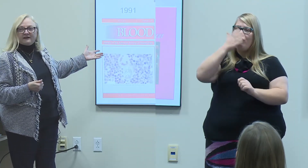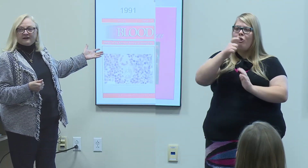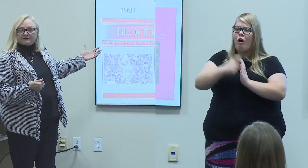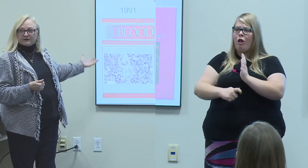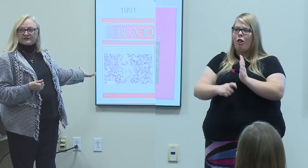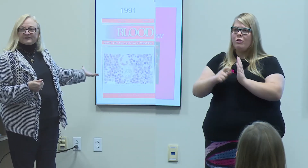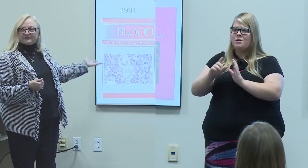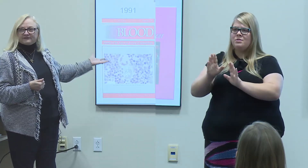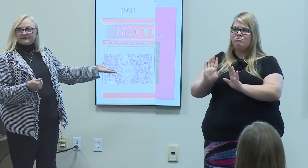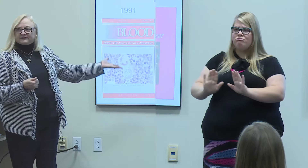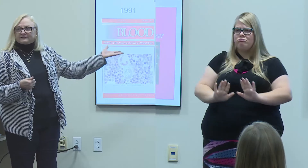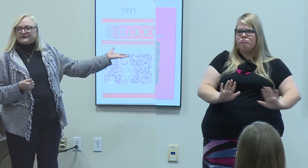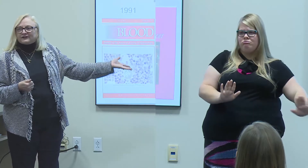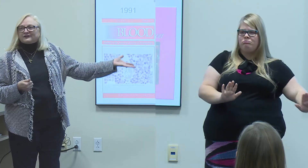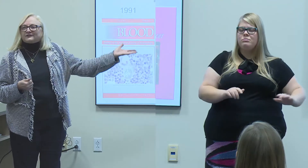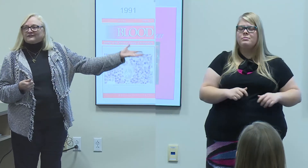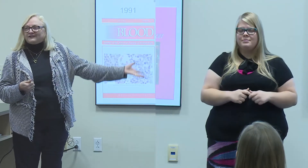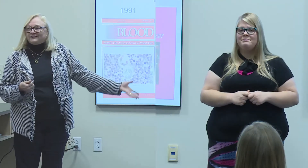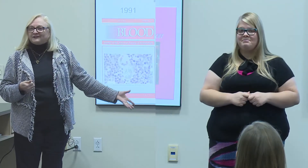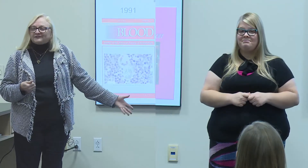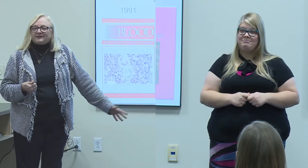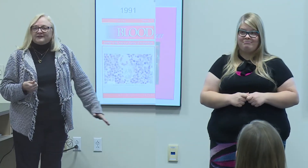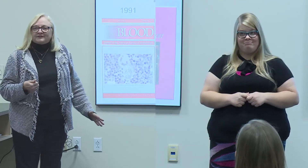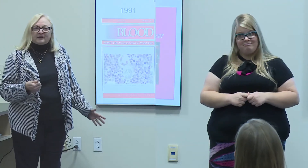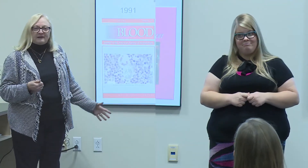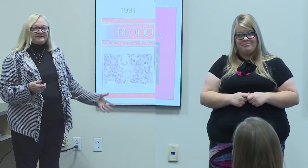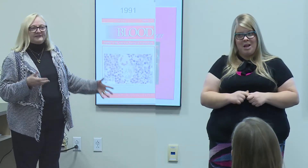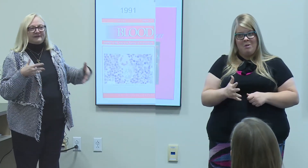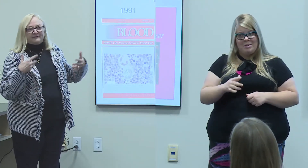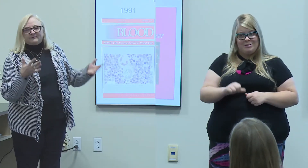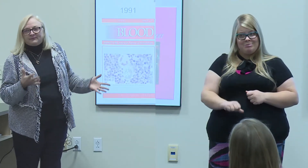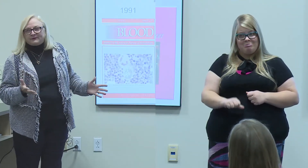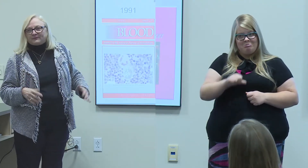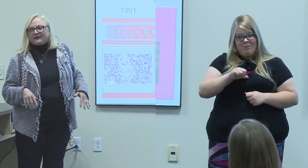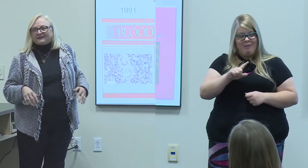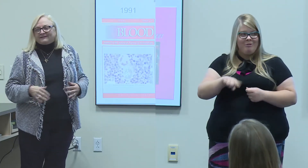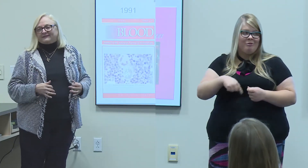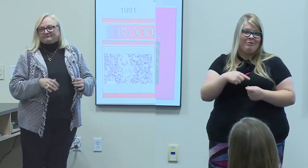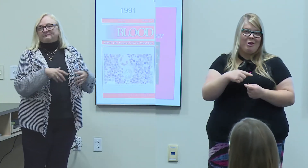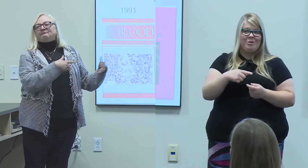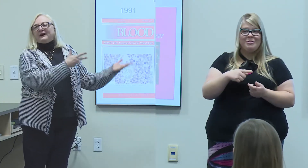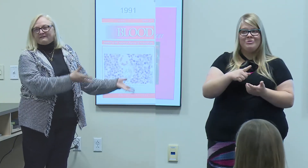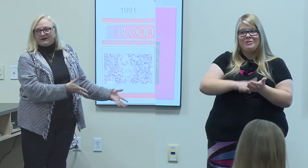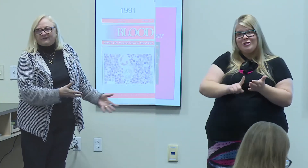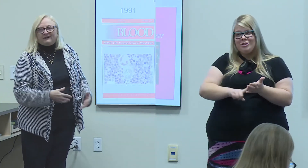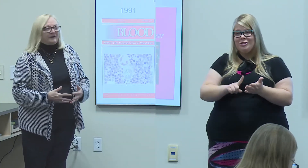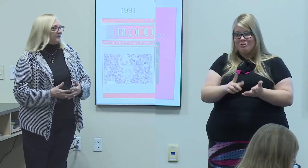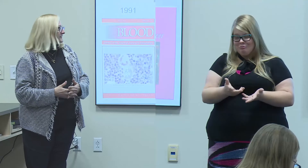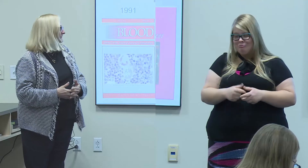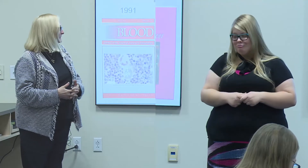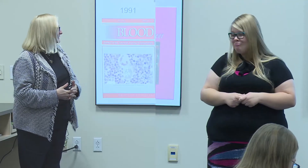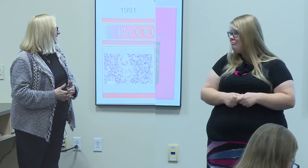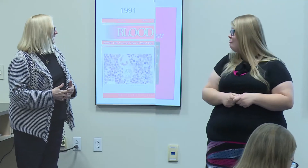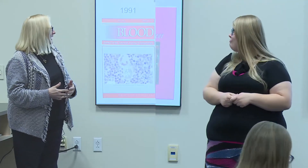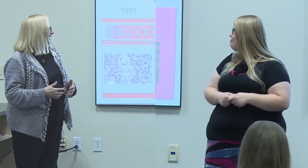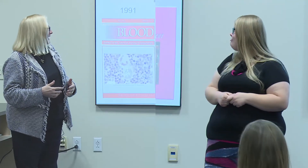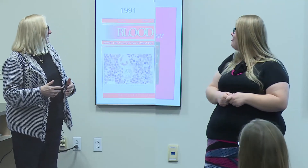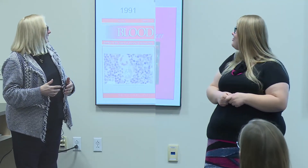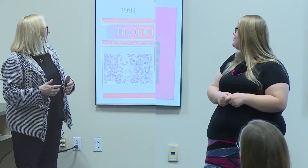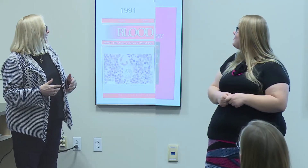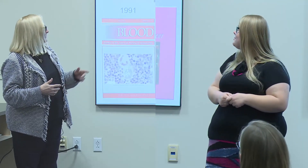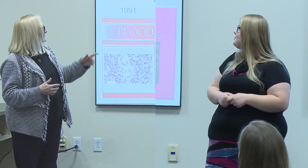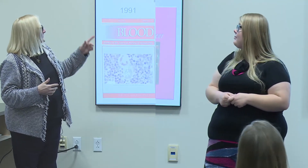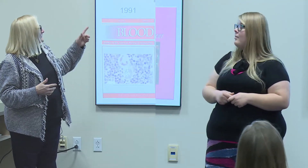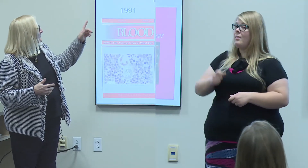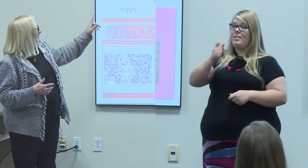article for these different journals over the years. So I was, you know, pretty proud of our research.